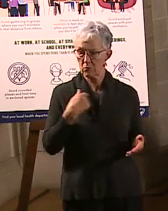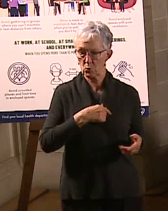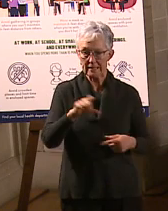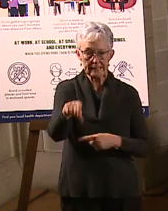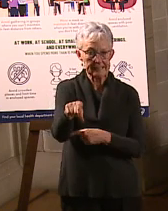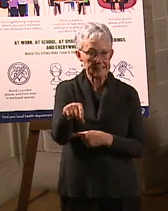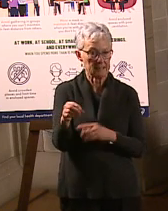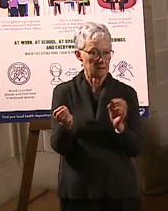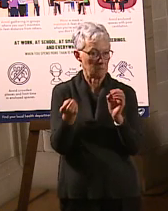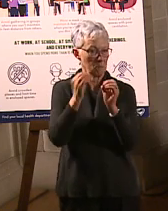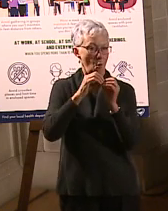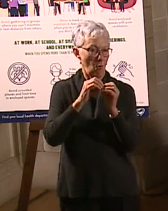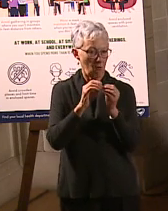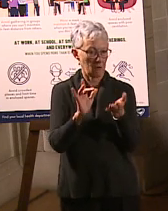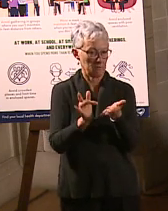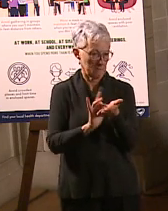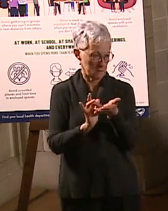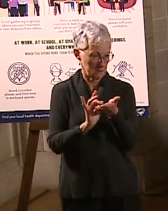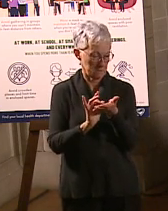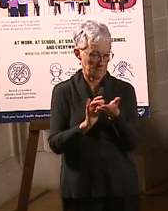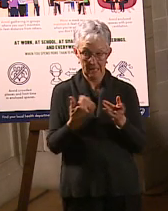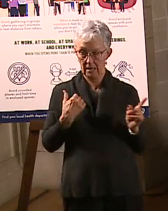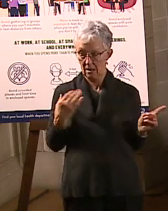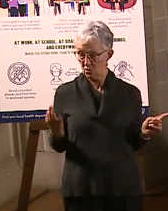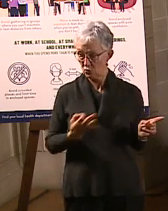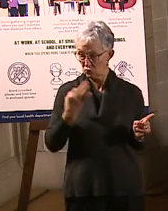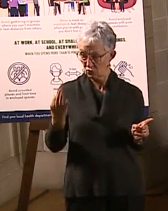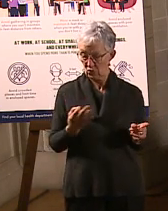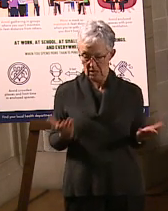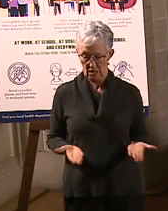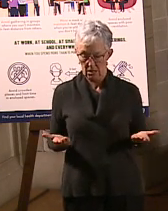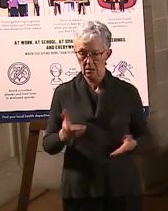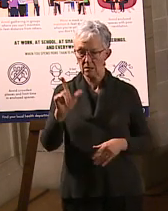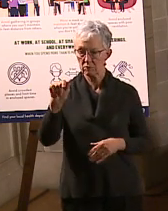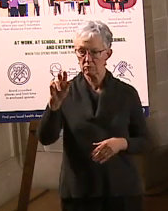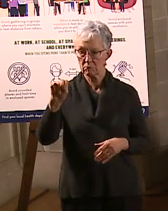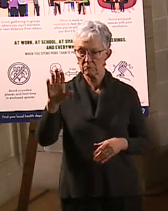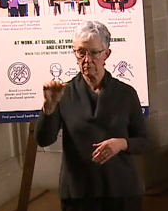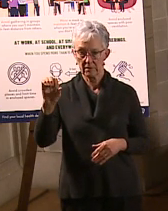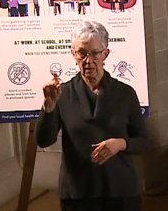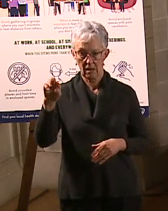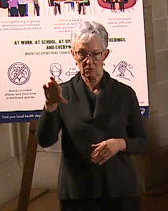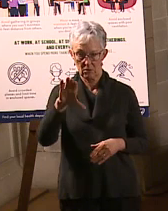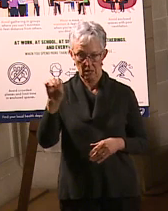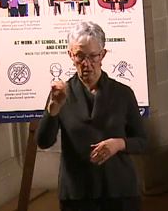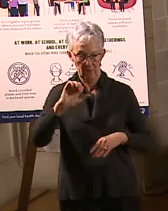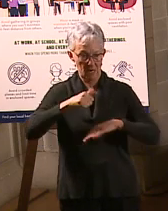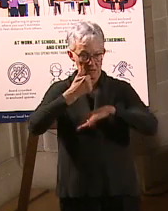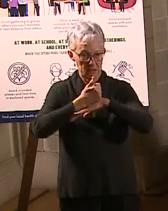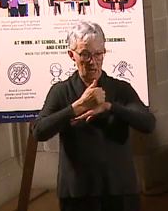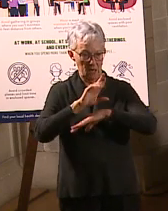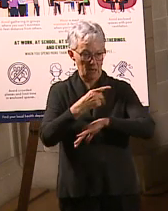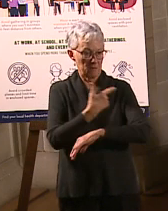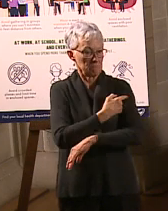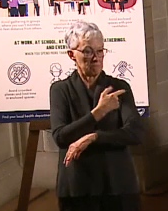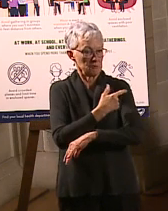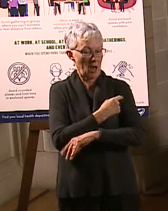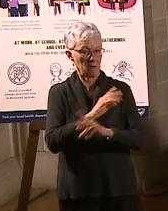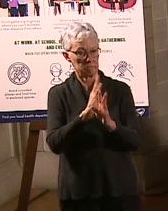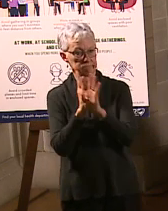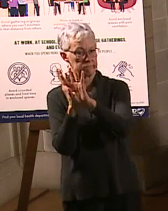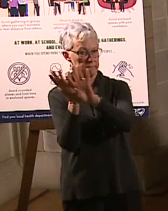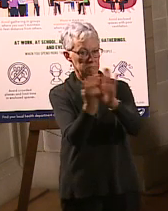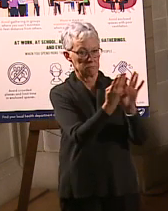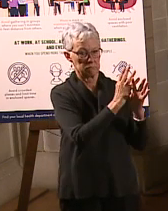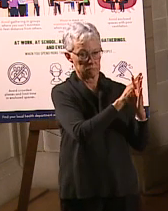Lancaster Public Health Department did a fantastic job on Friday. They set up a mass vaccination center at the Pinnacle Bank Arena, and in a